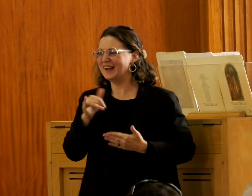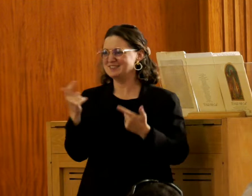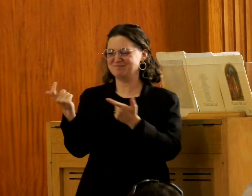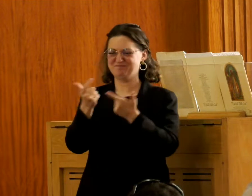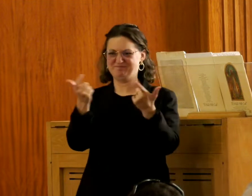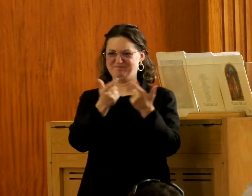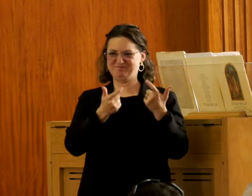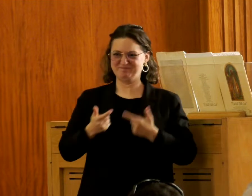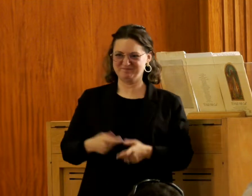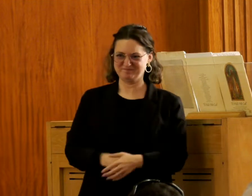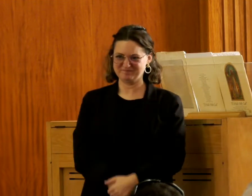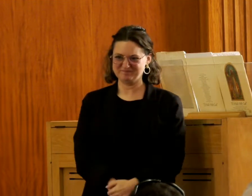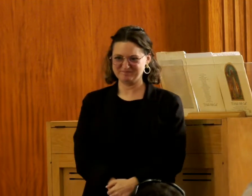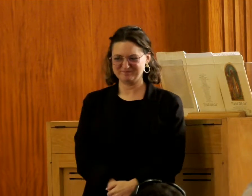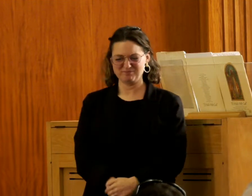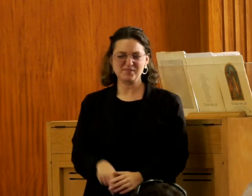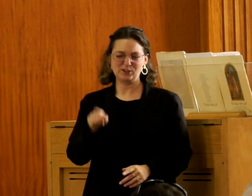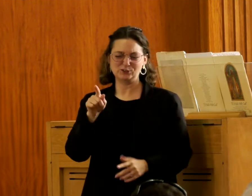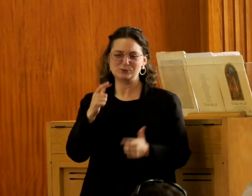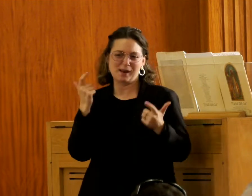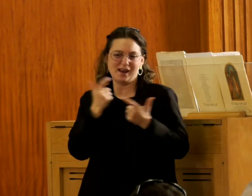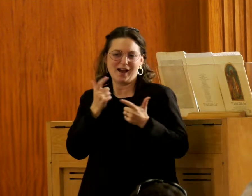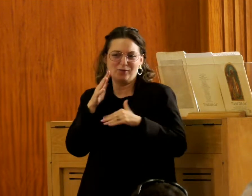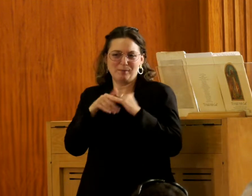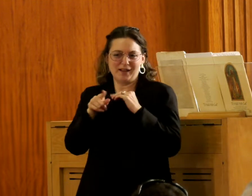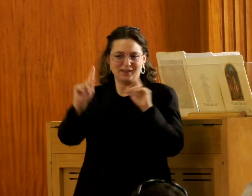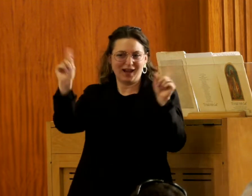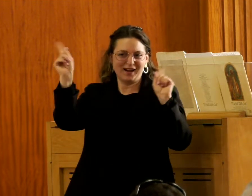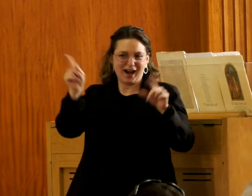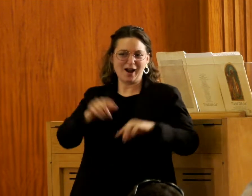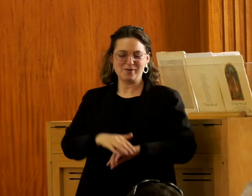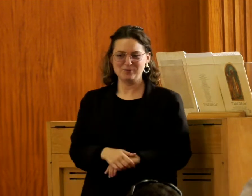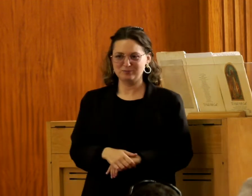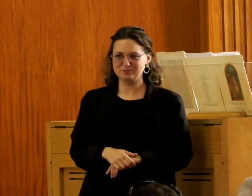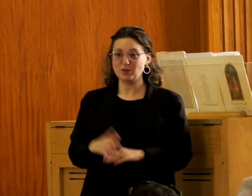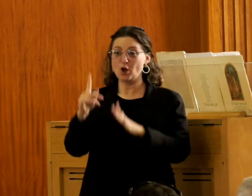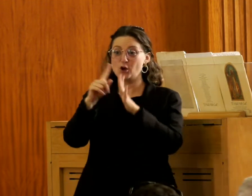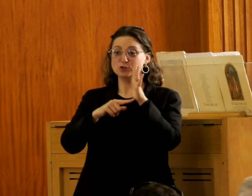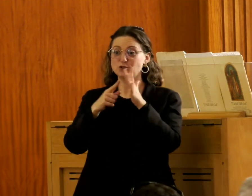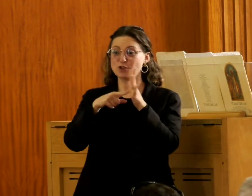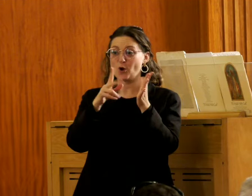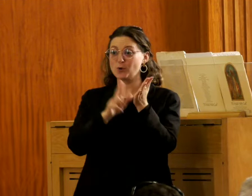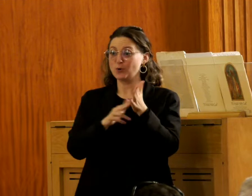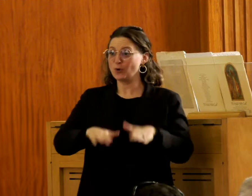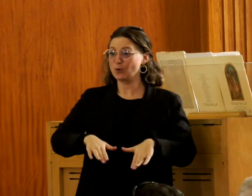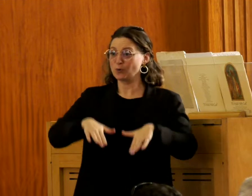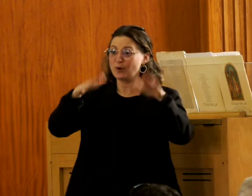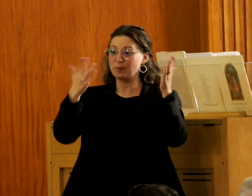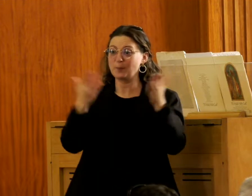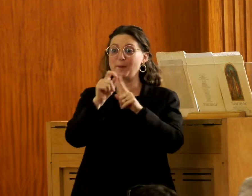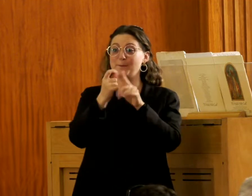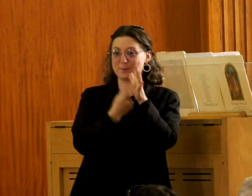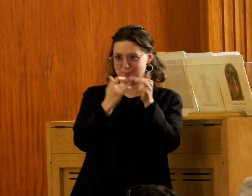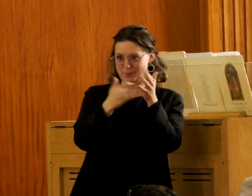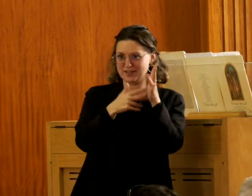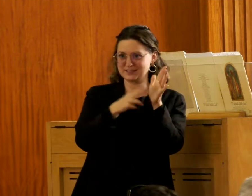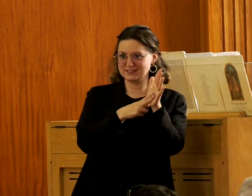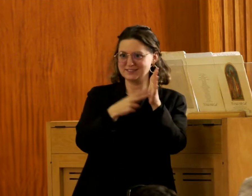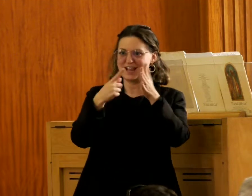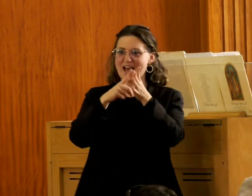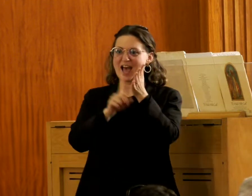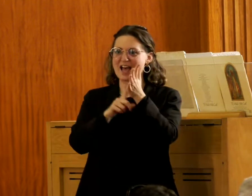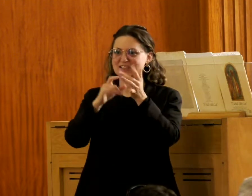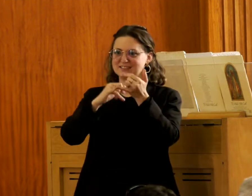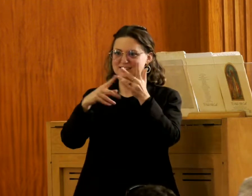I'm sure she would be still chuckling over this. Joan grew up in Preston, Melbourne. The family lived in Ellison